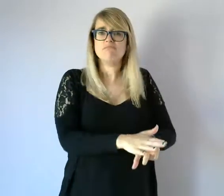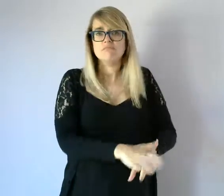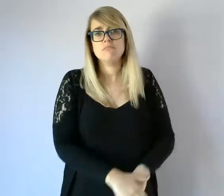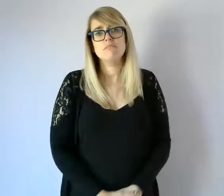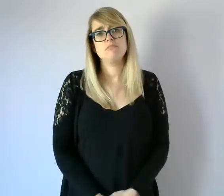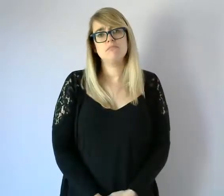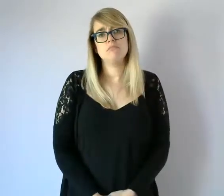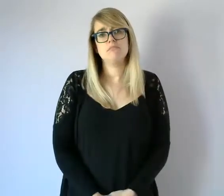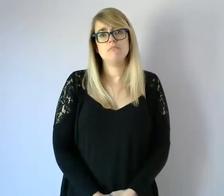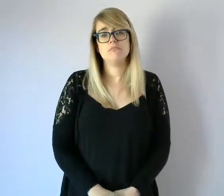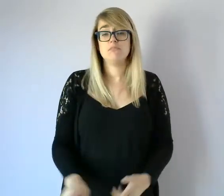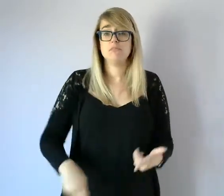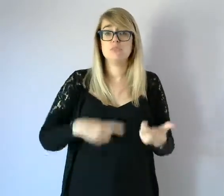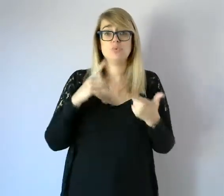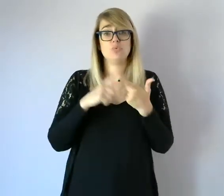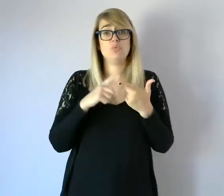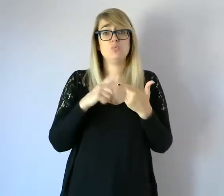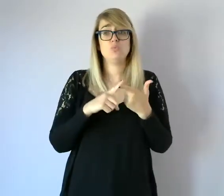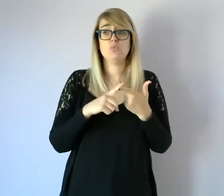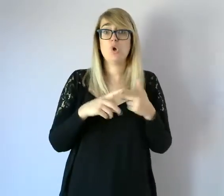Number 2, domestic violence,